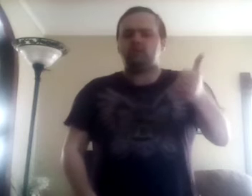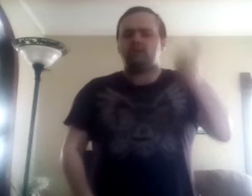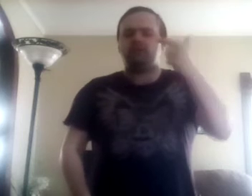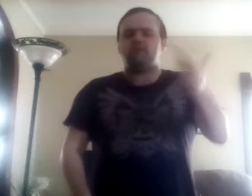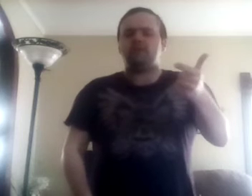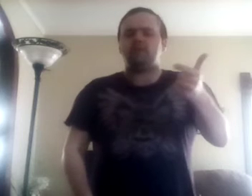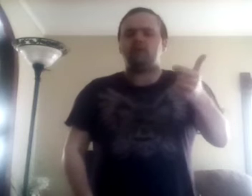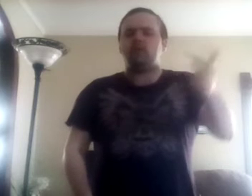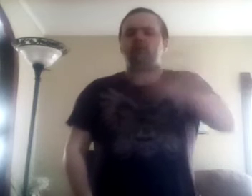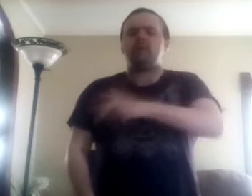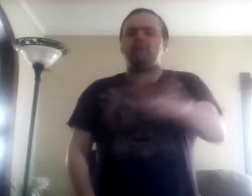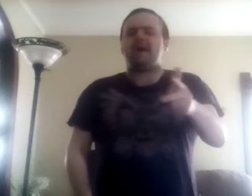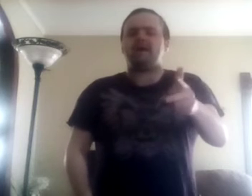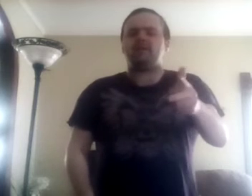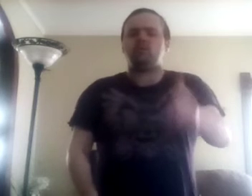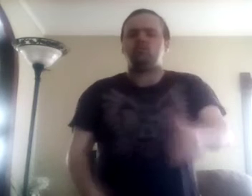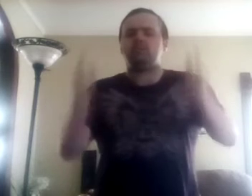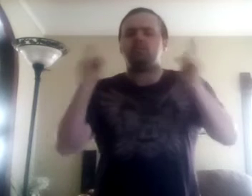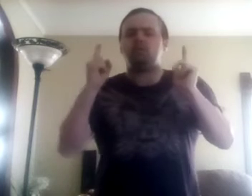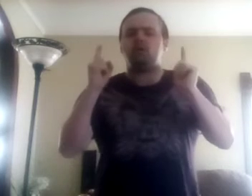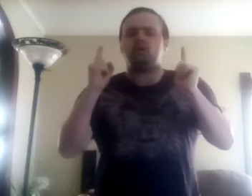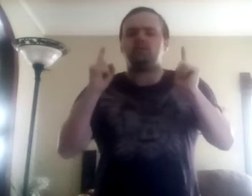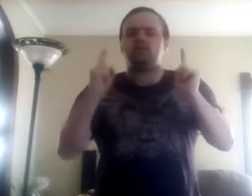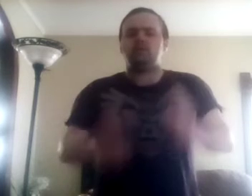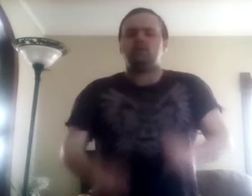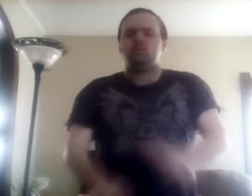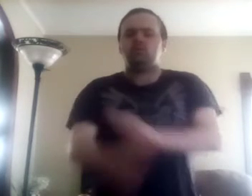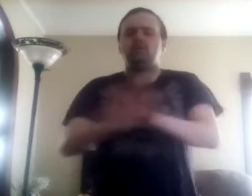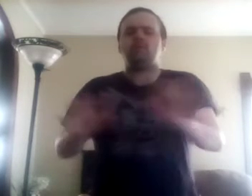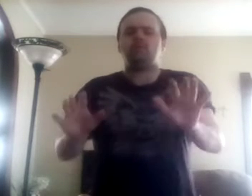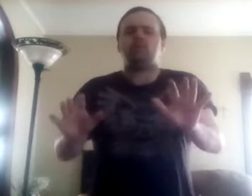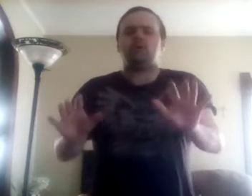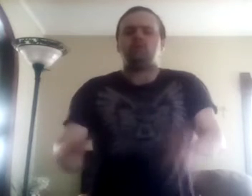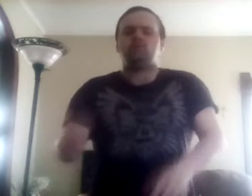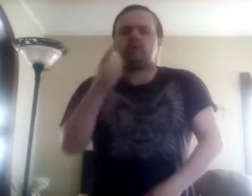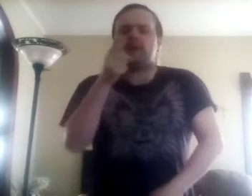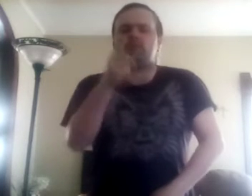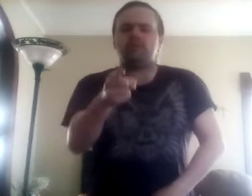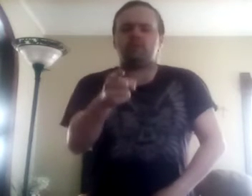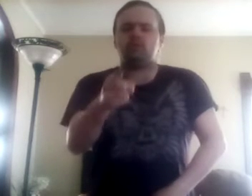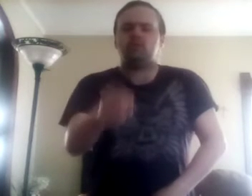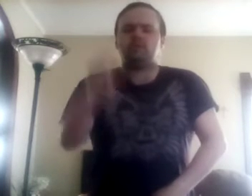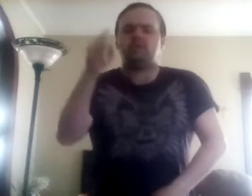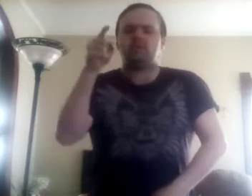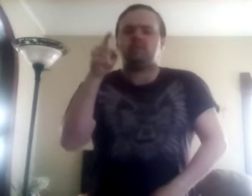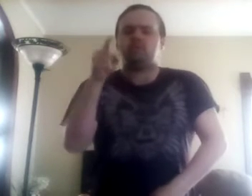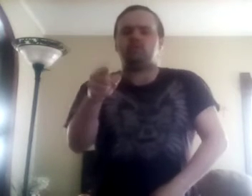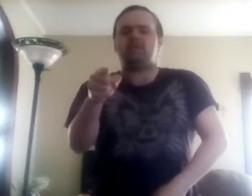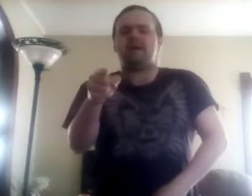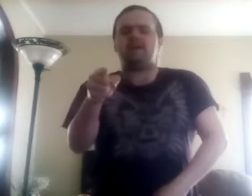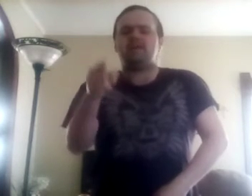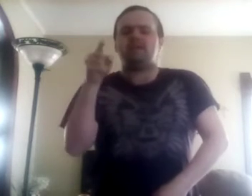in the video of Come Back with the World. You're not really wrong, God with you. Today, He with